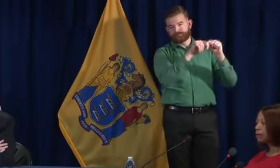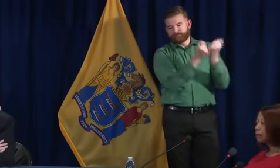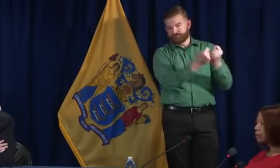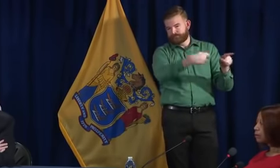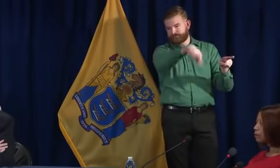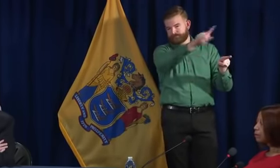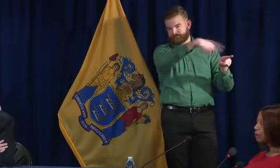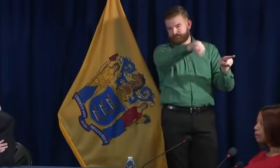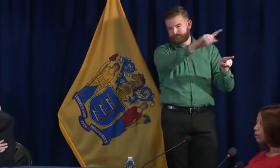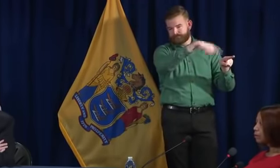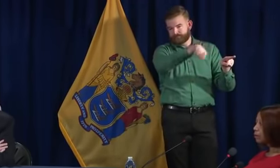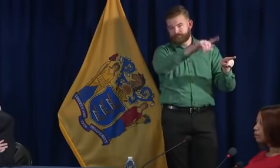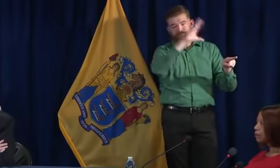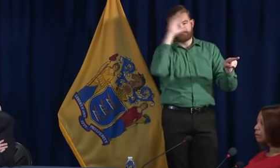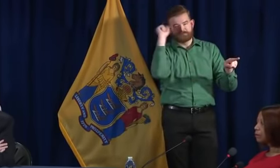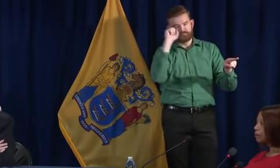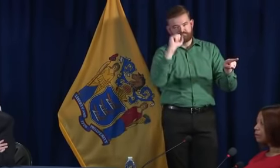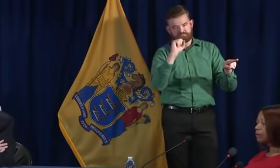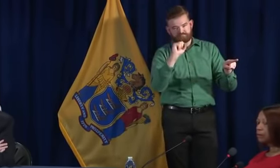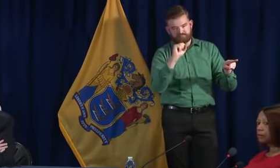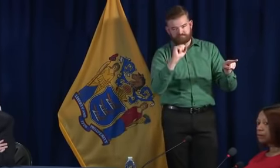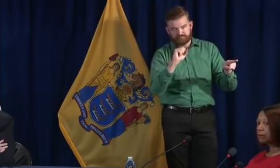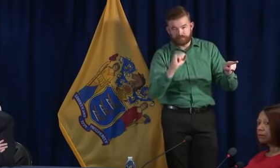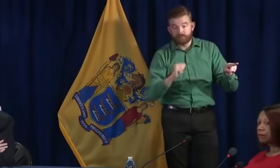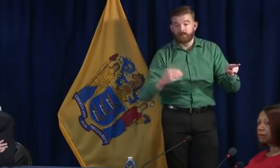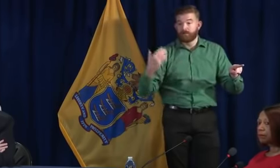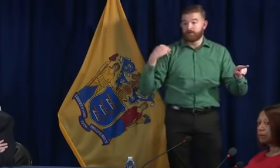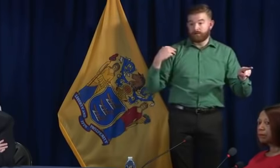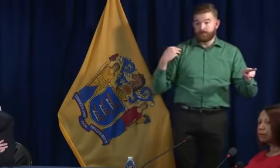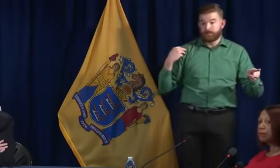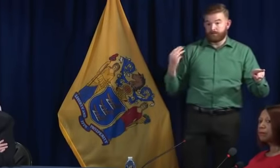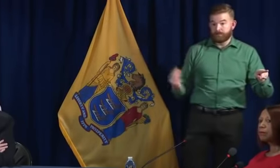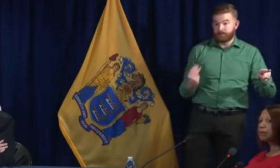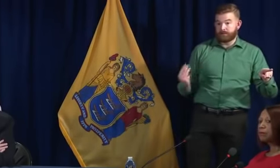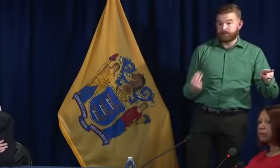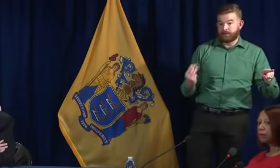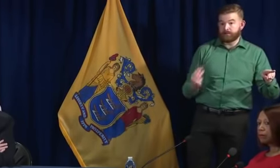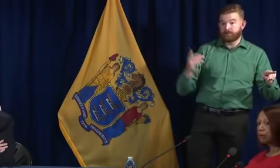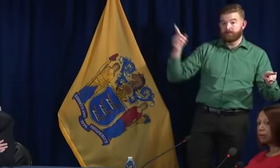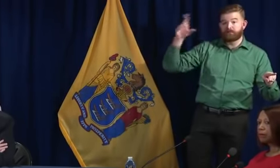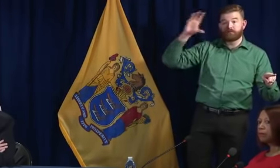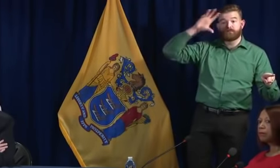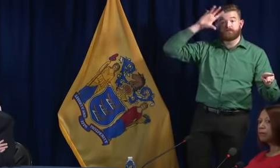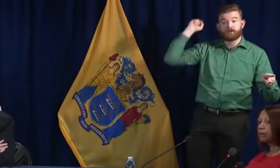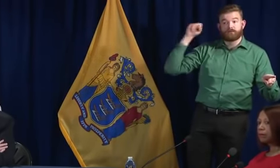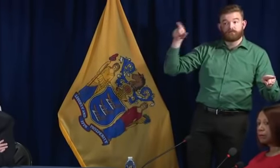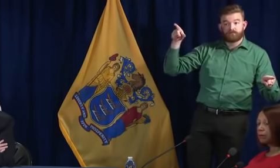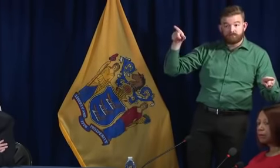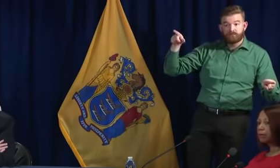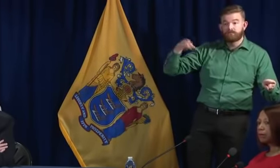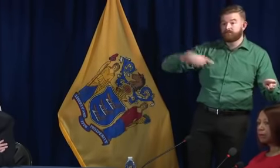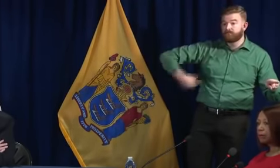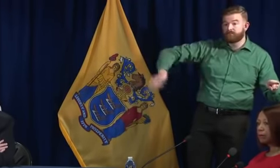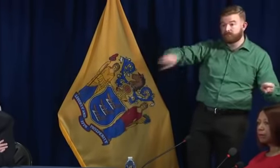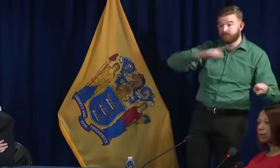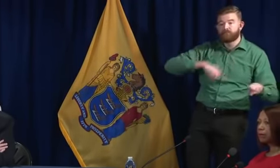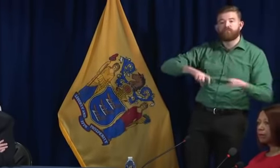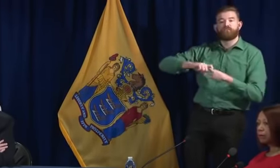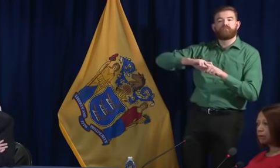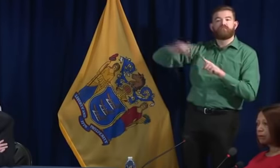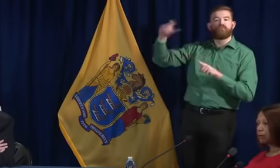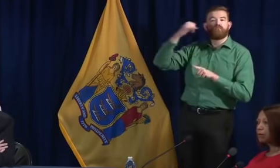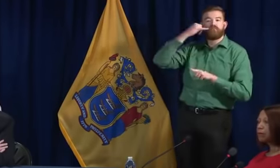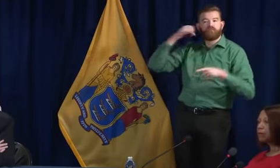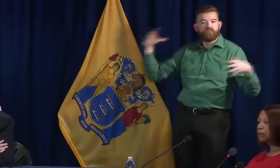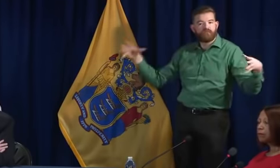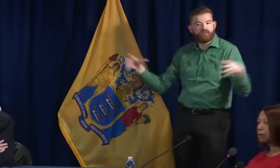a call on Monday. His rhetoric appears to be, at least in the past 24 to 48 hours, consistent with